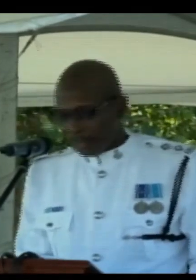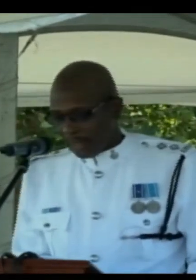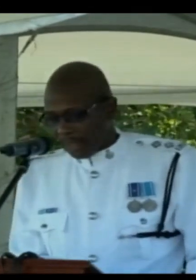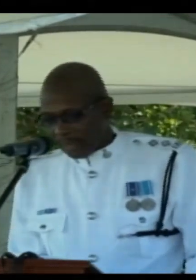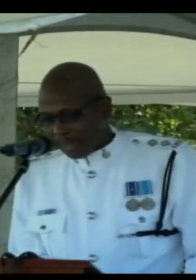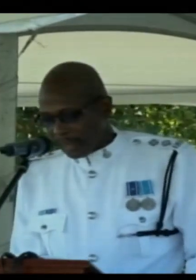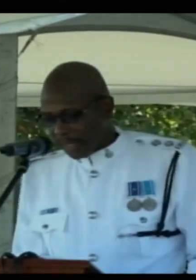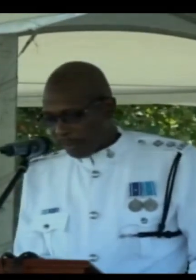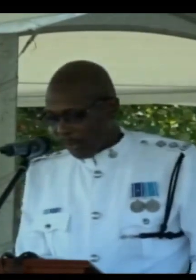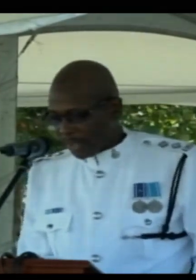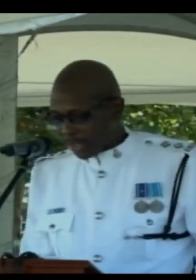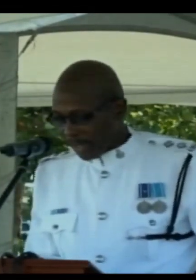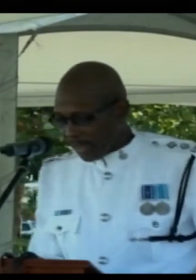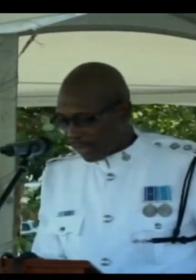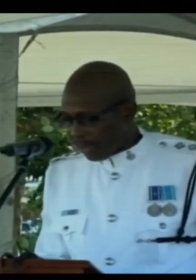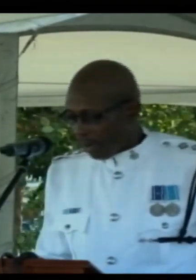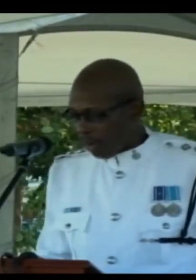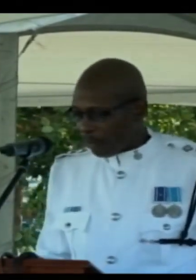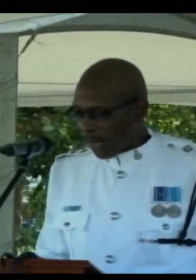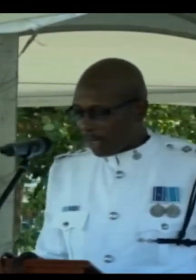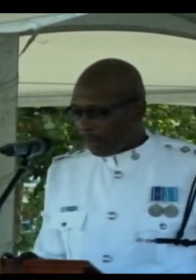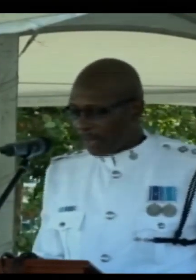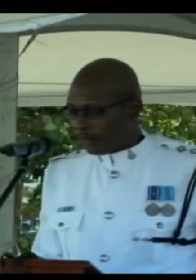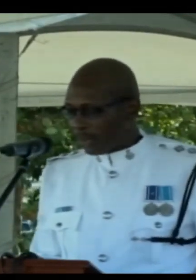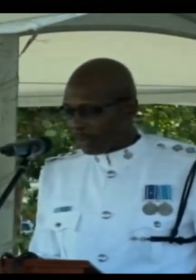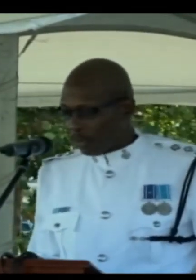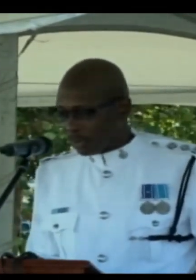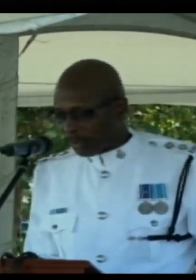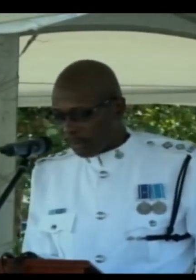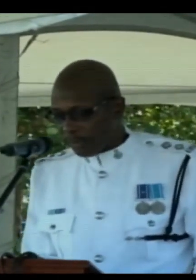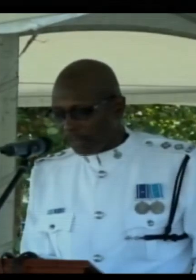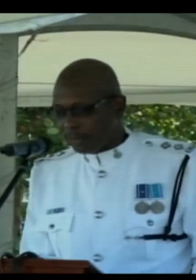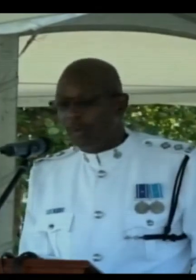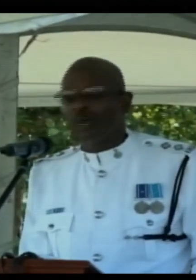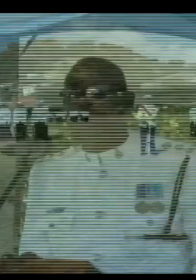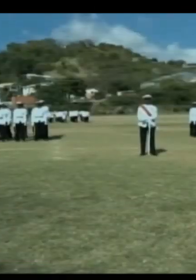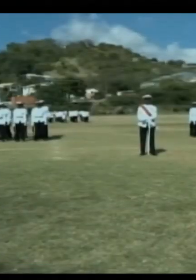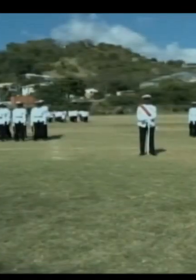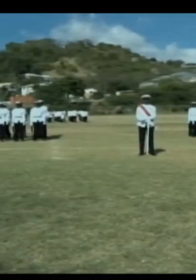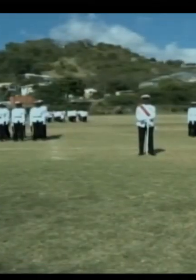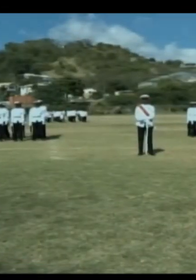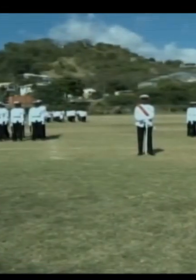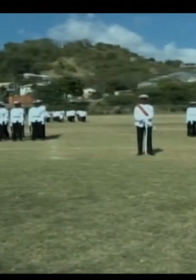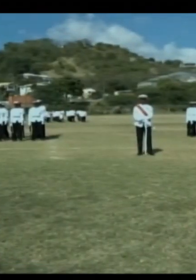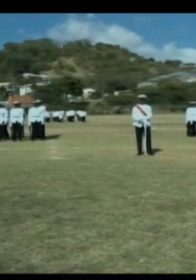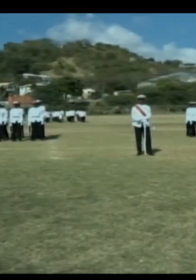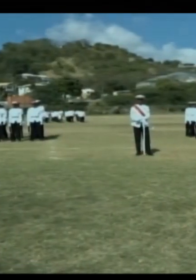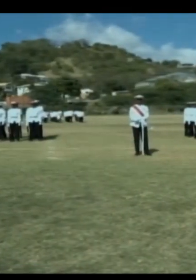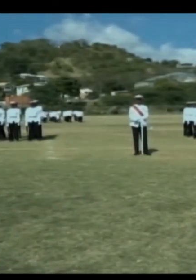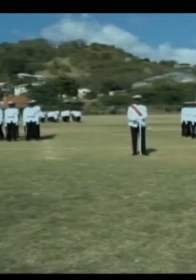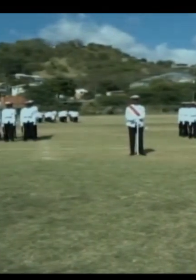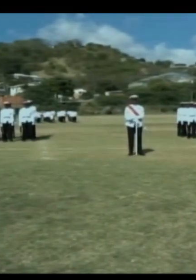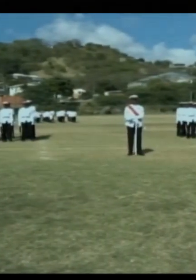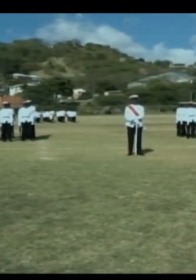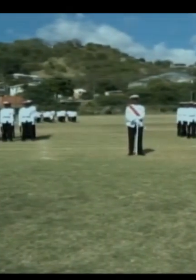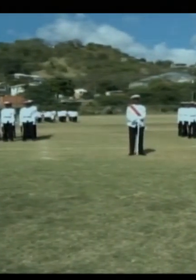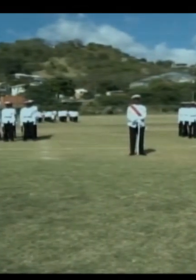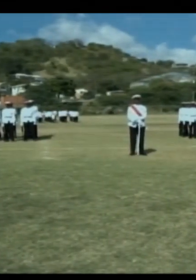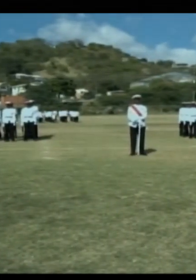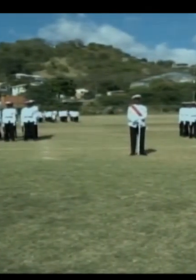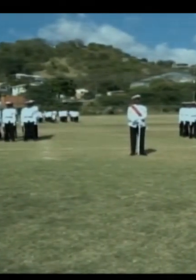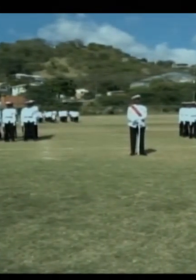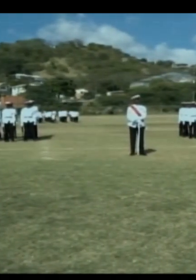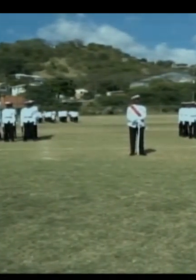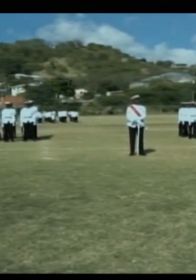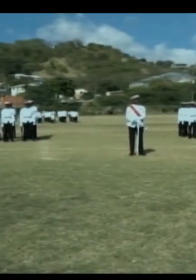had the distinct pleasure of welcoming recruit post number 44 into the walls and environs of